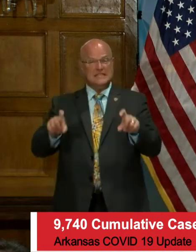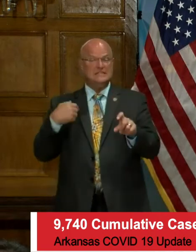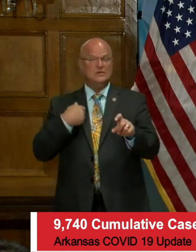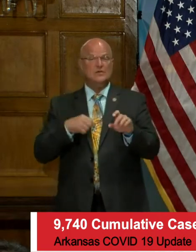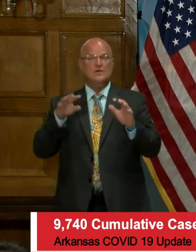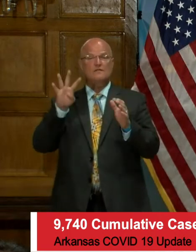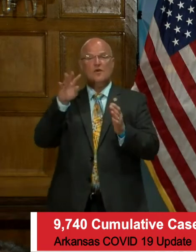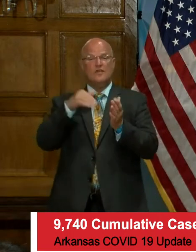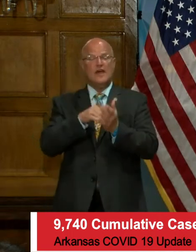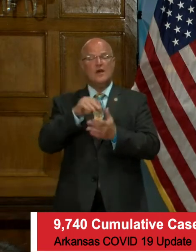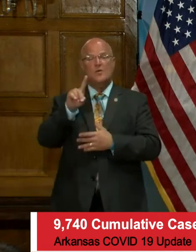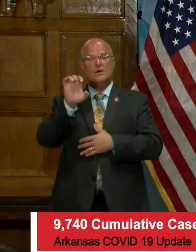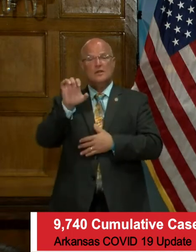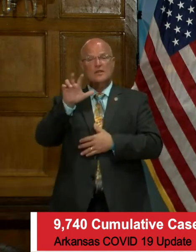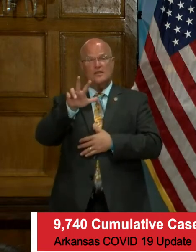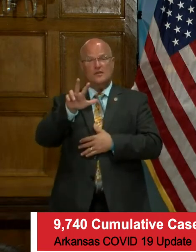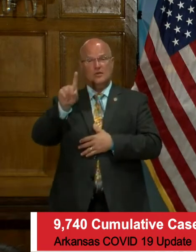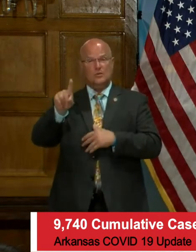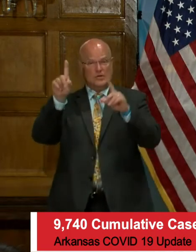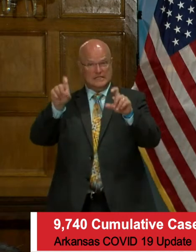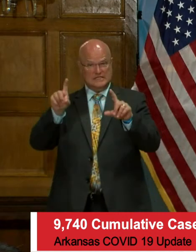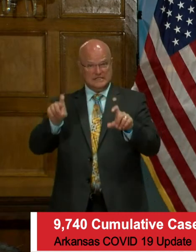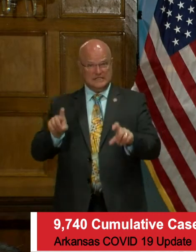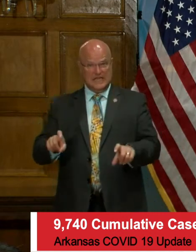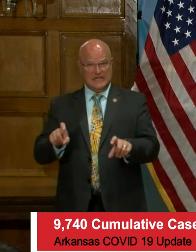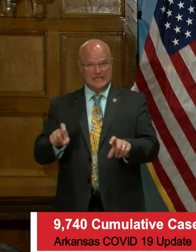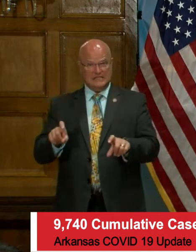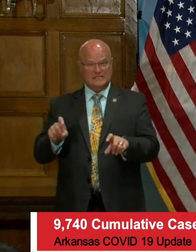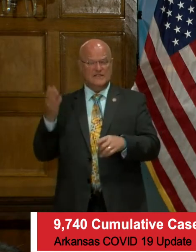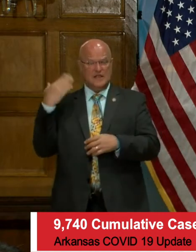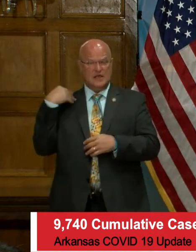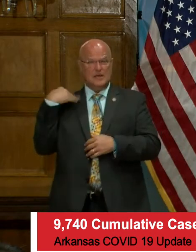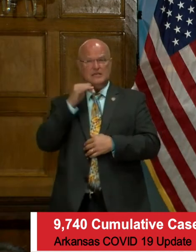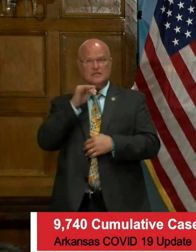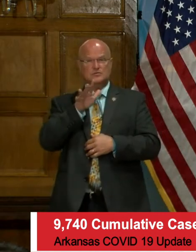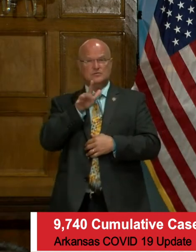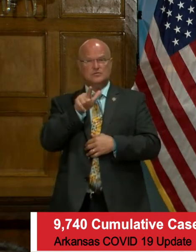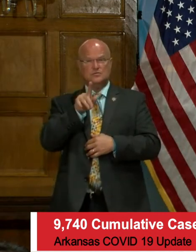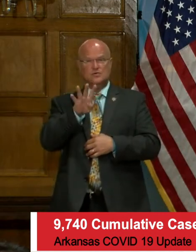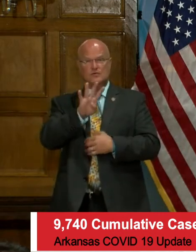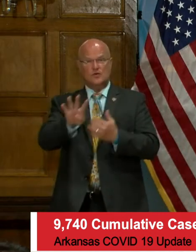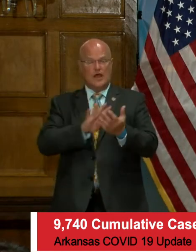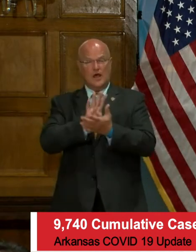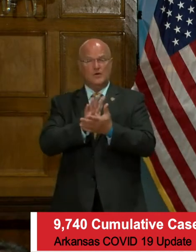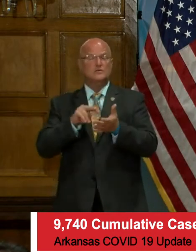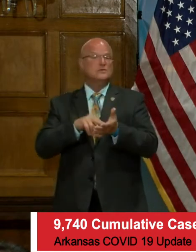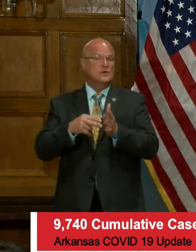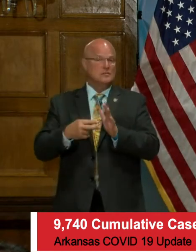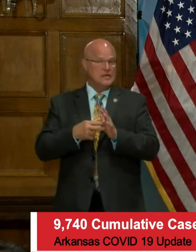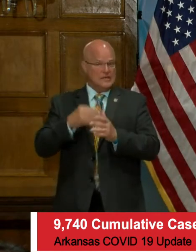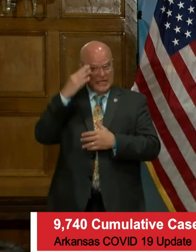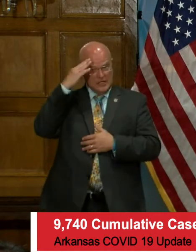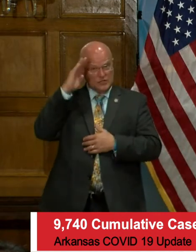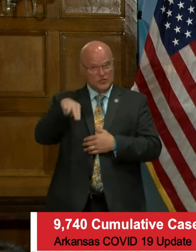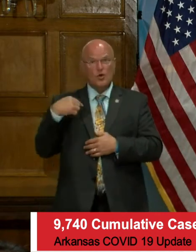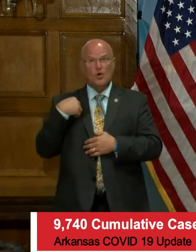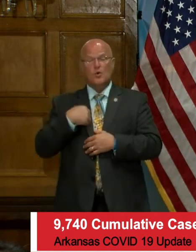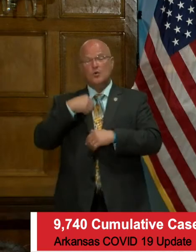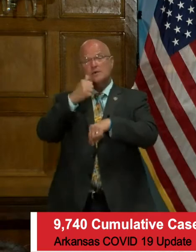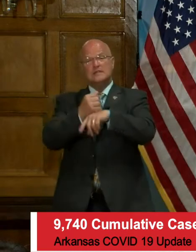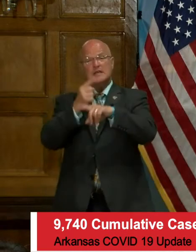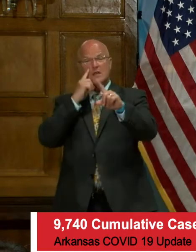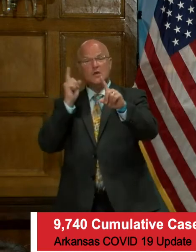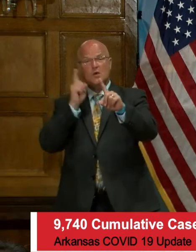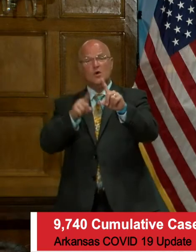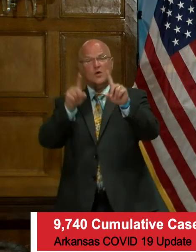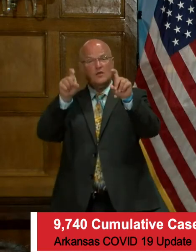we did 4,131 tests over the last 24 hours, which means, as you know, we set a